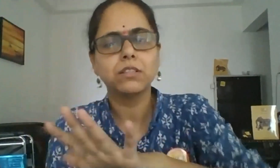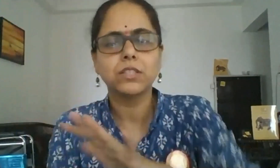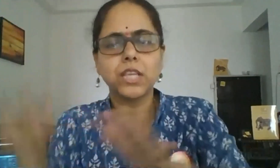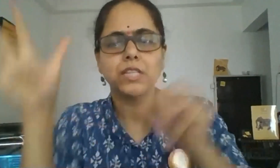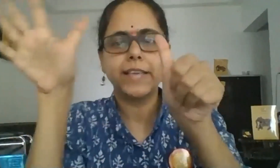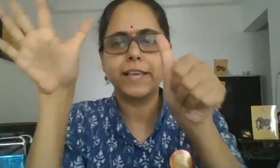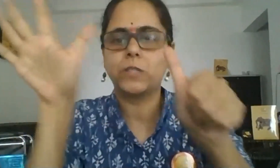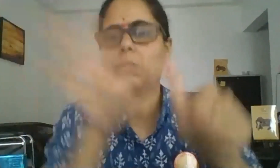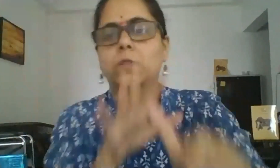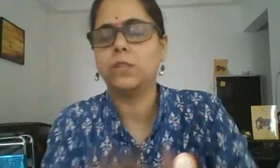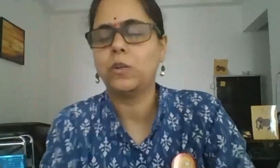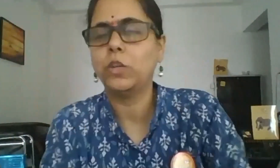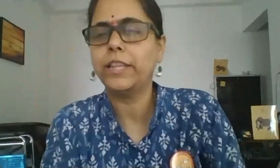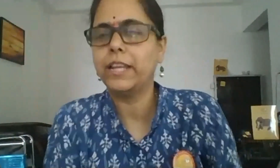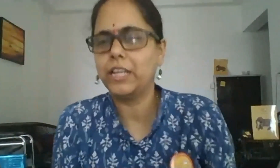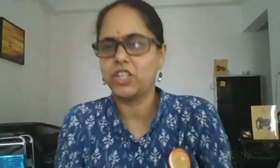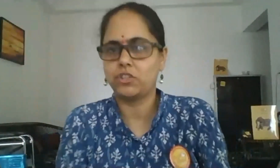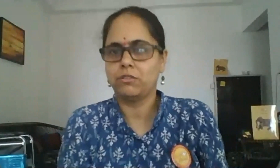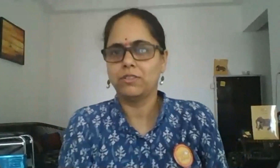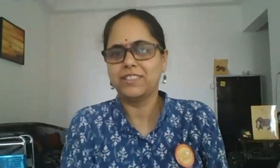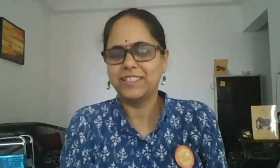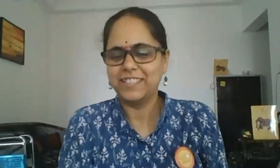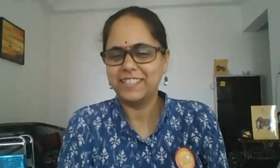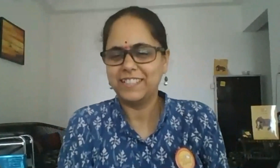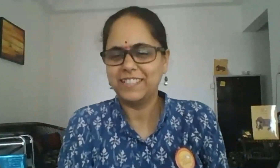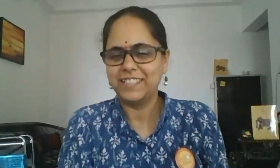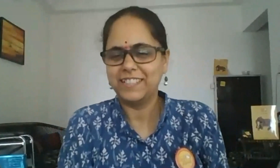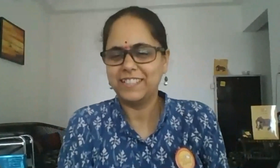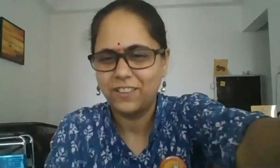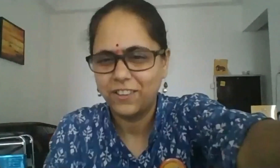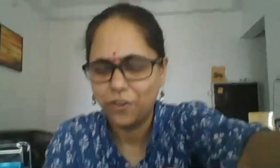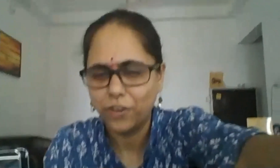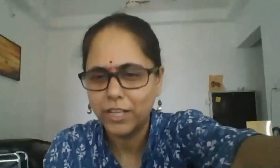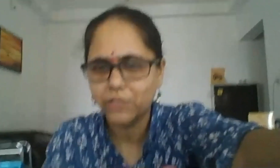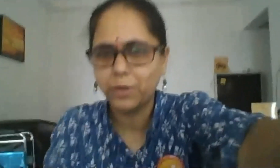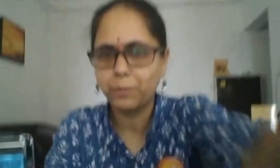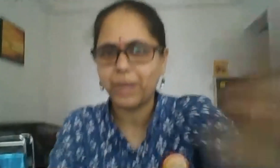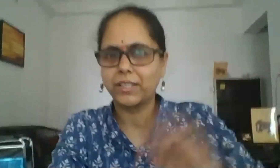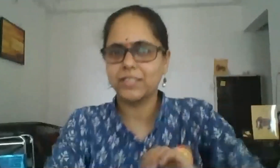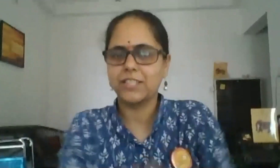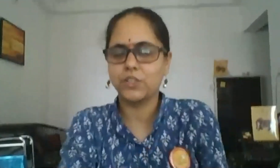6 yes. Only then I'll teach. Or else we'll practice this only.